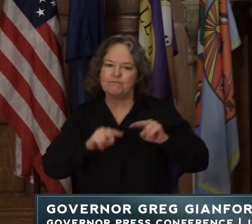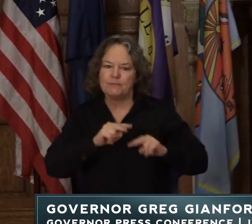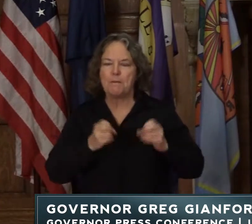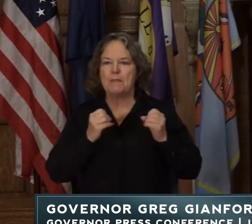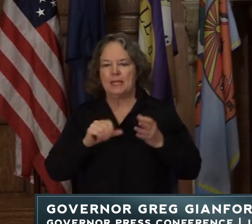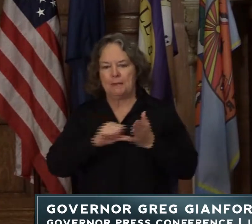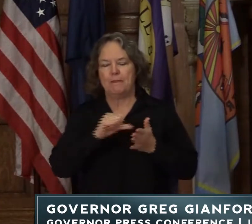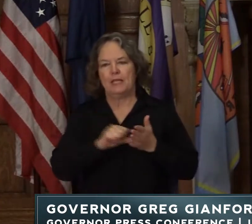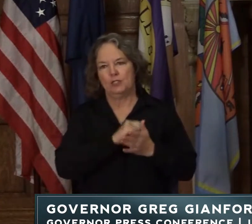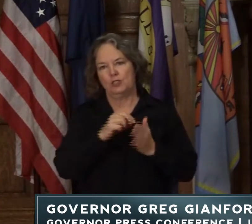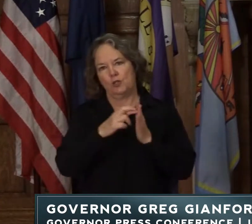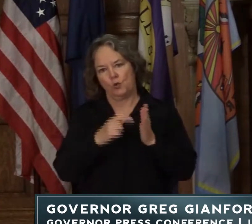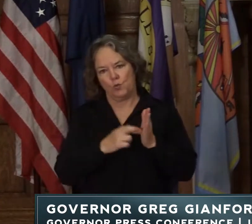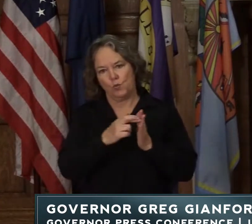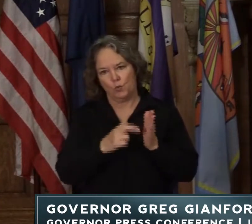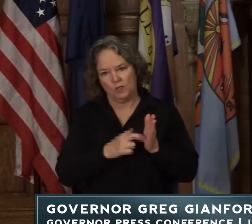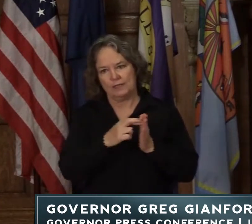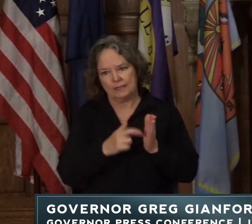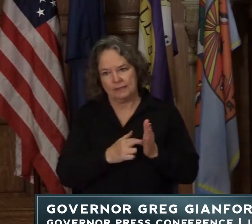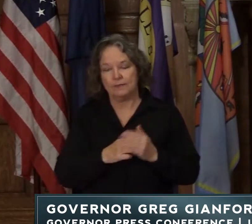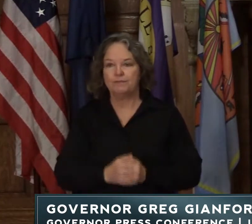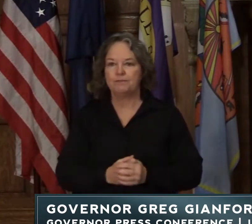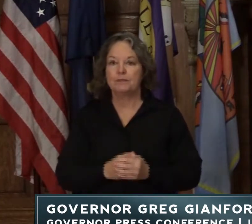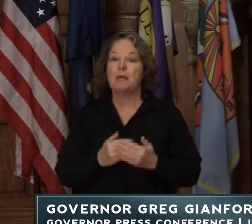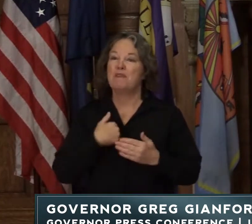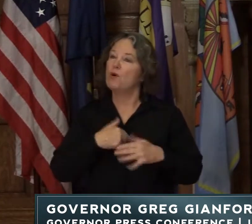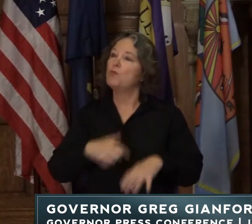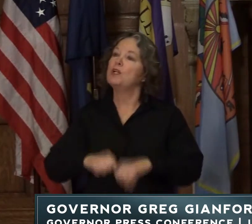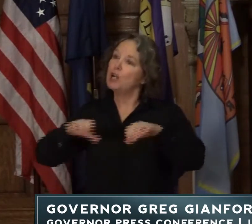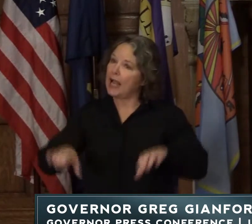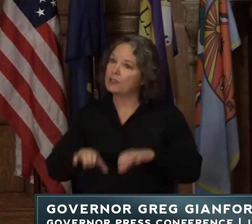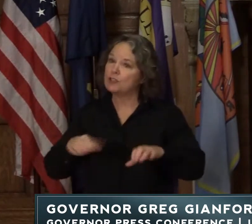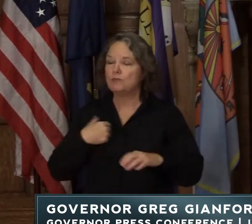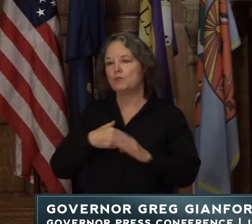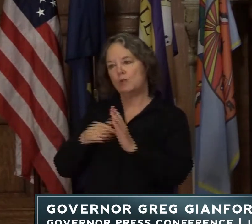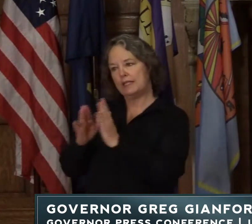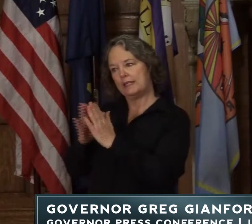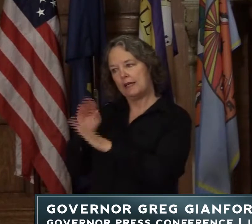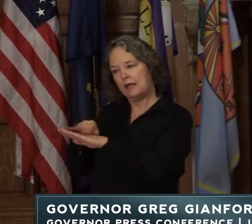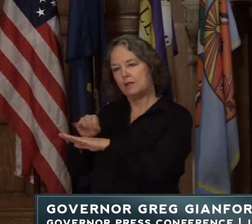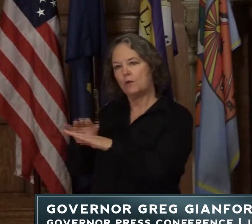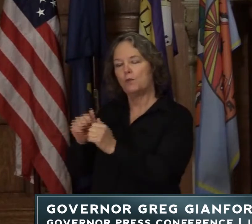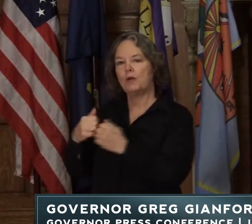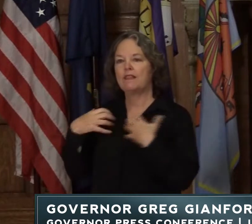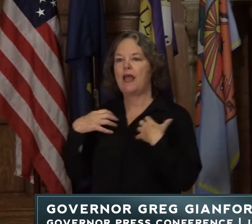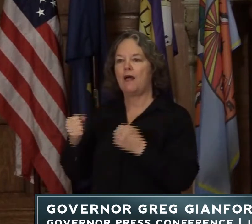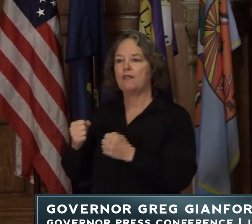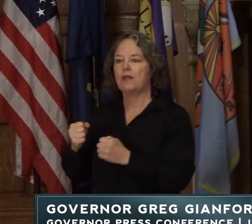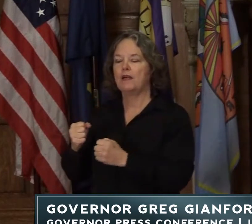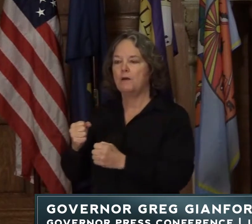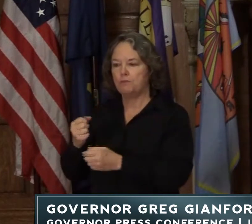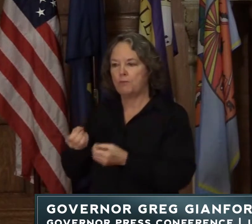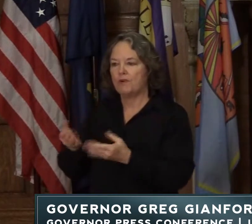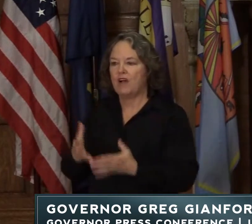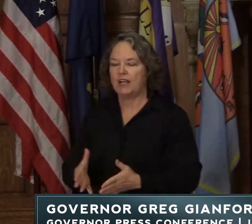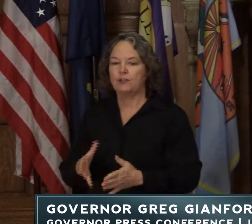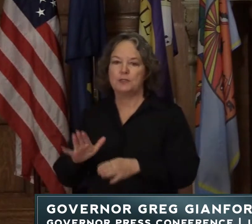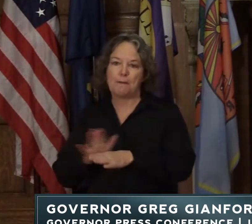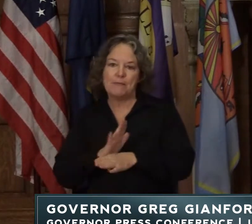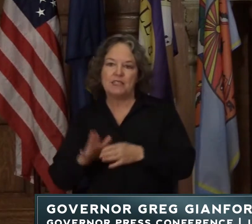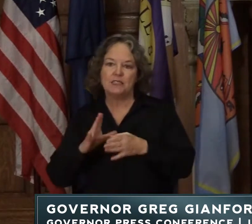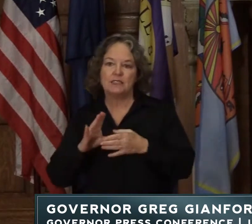directives. Before taking any action, we consulted with public health experts, healthcare providers, and business